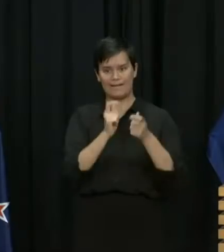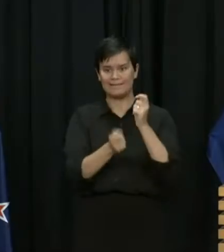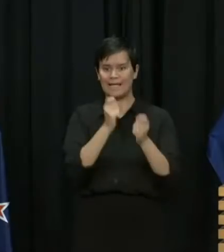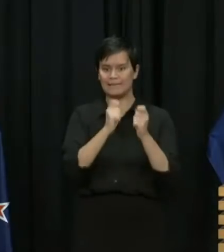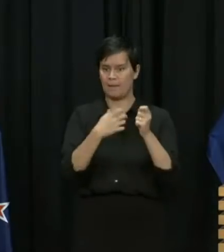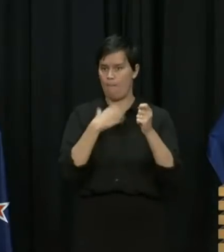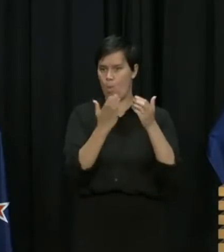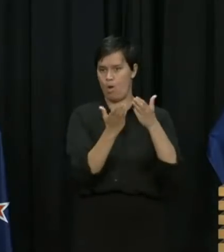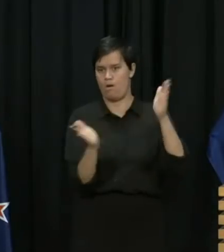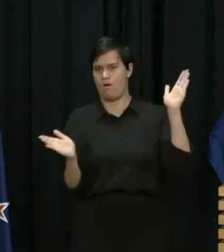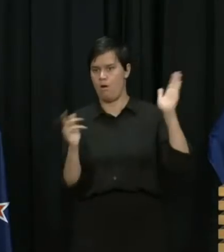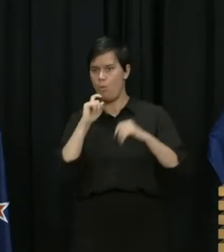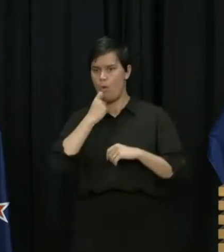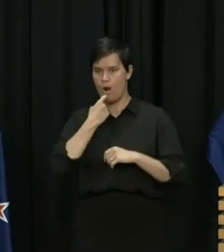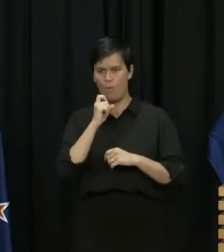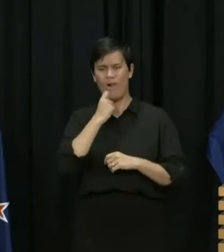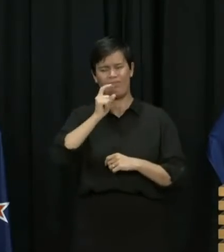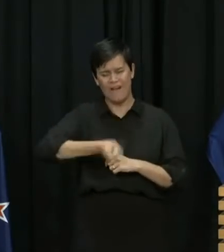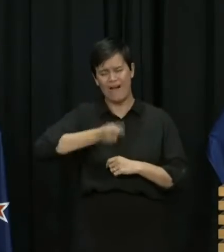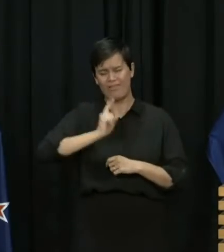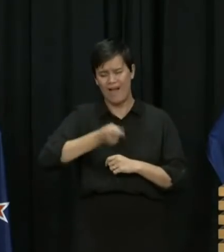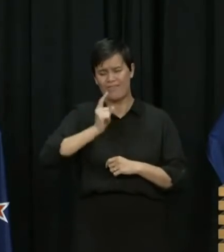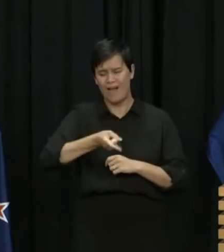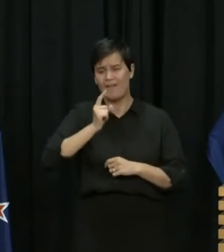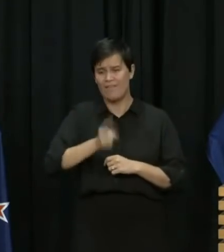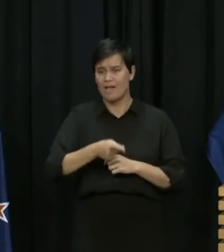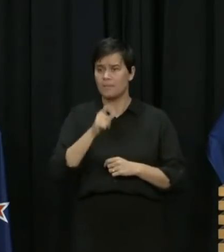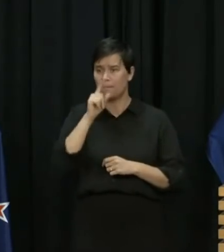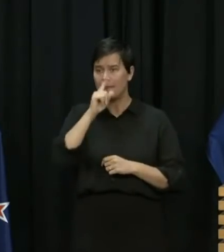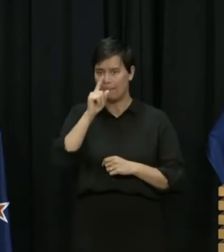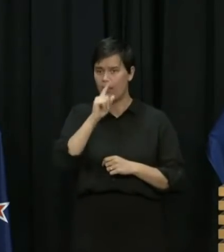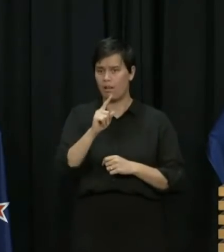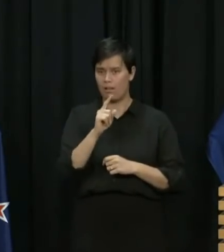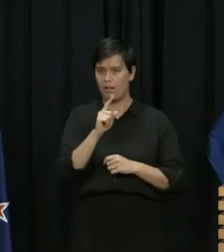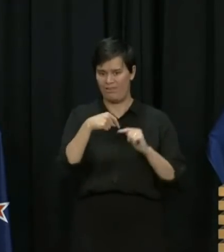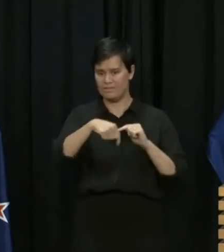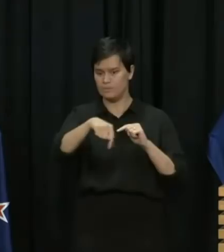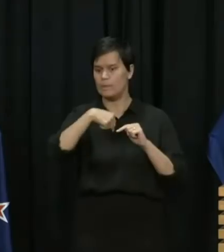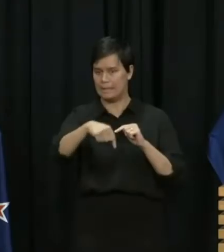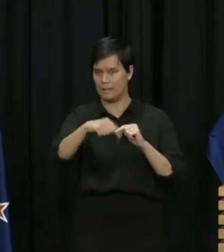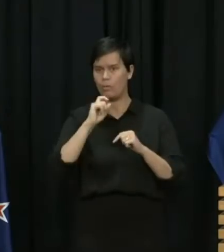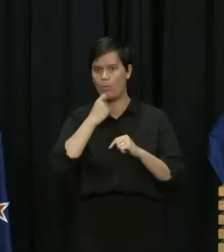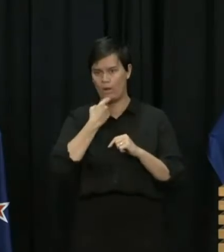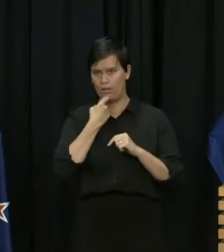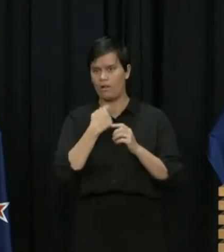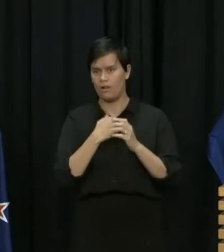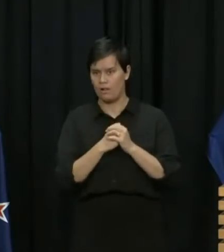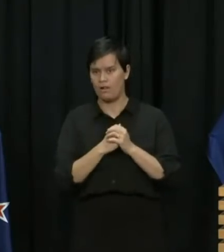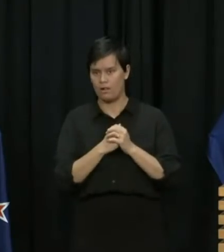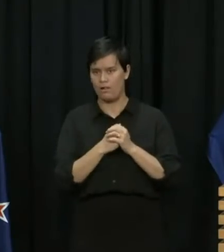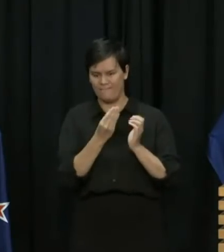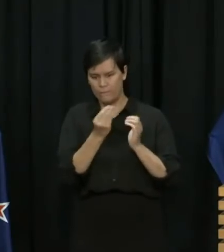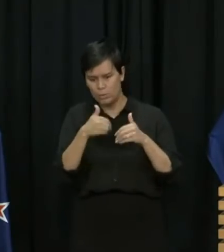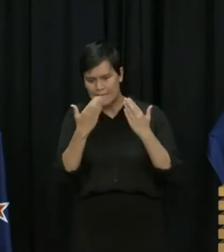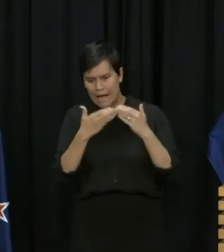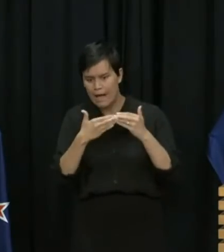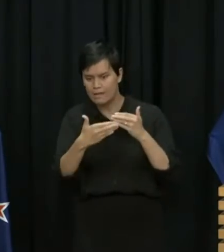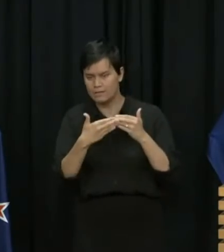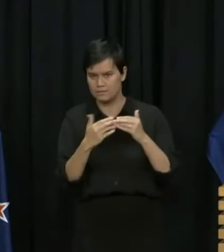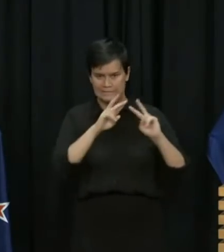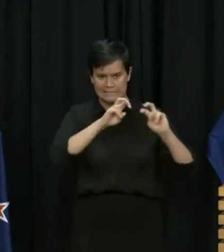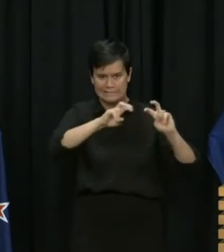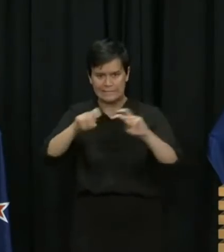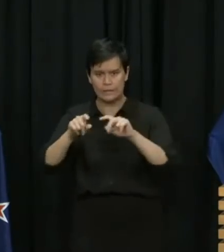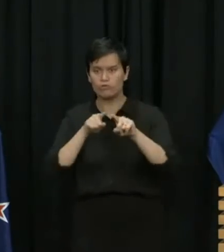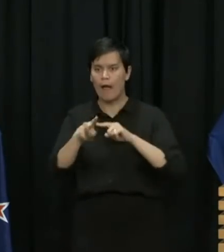Auckland region. They will seek to test thousands of people over the coming days in order to understand any potential cases beyond